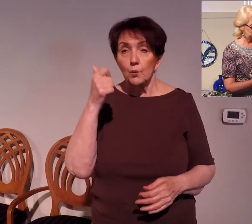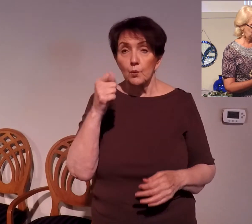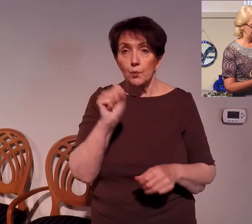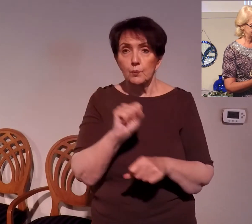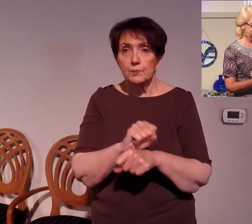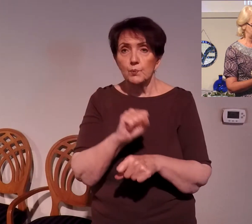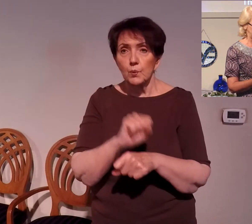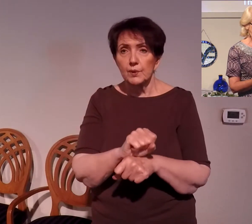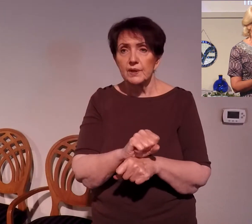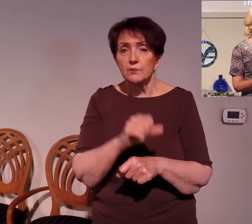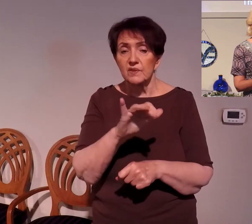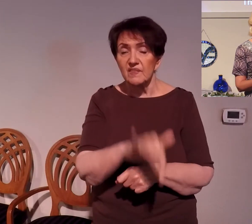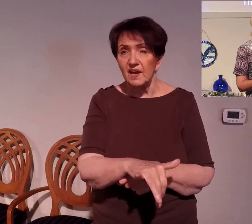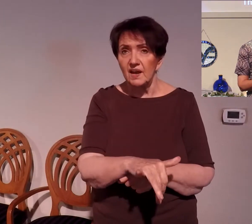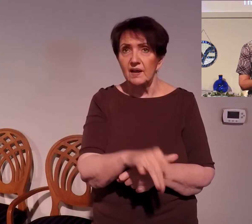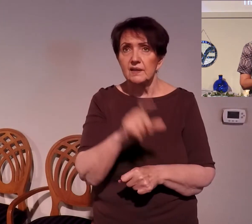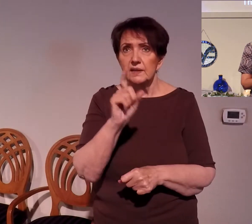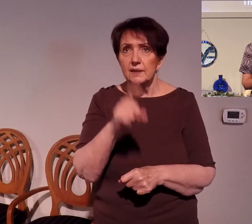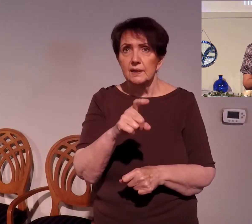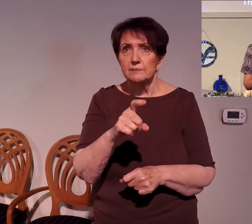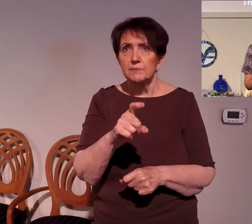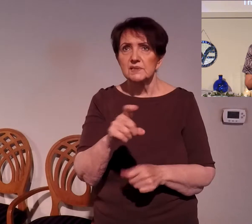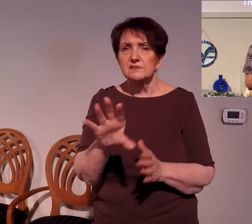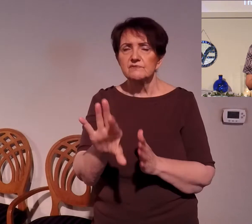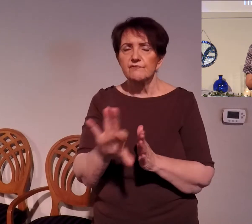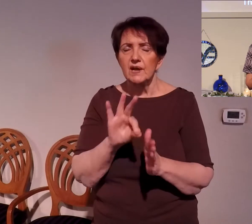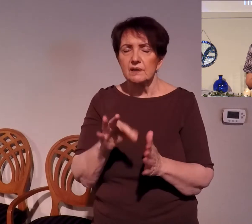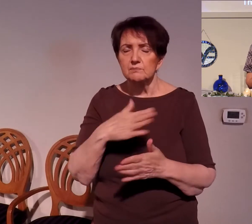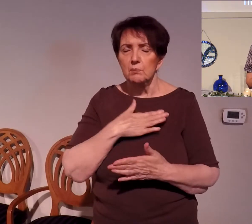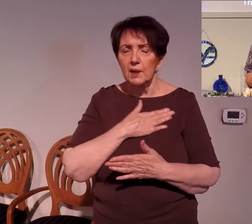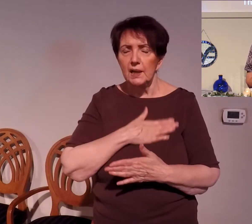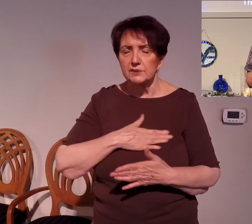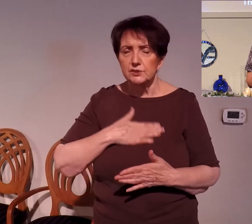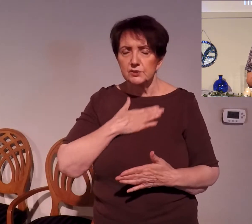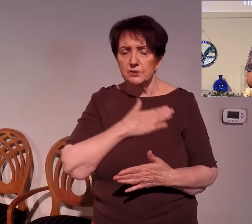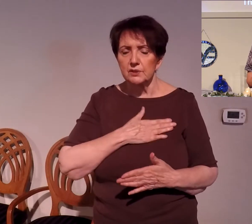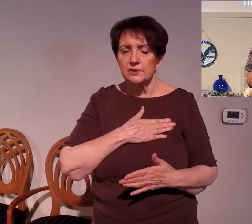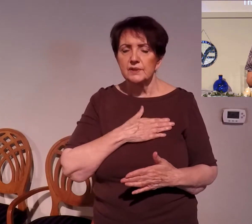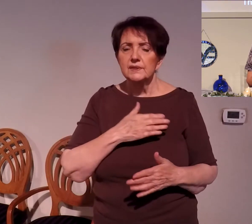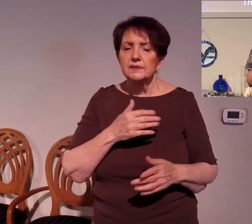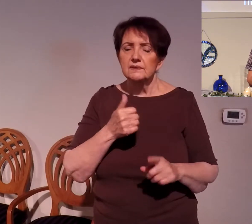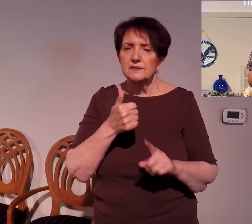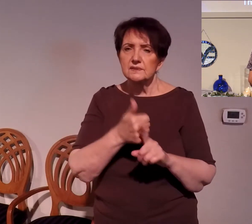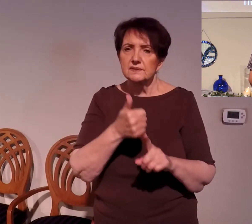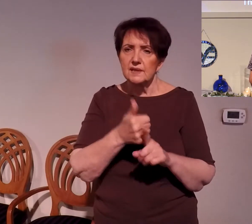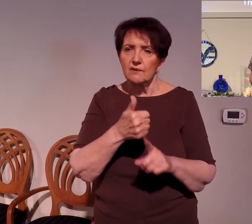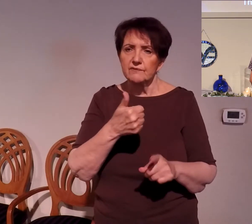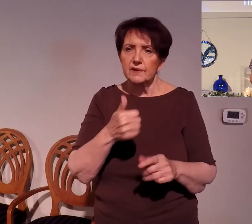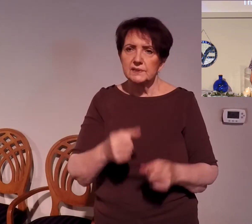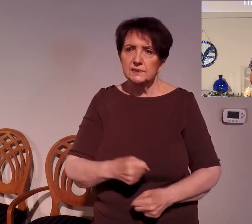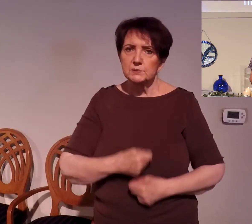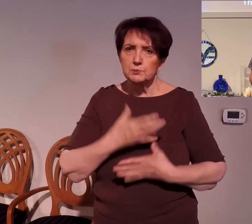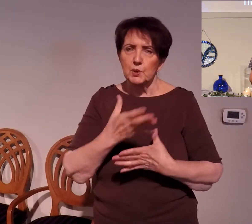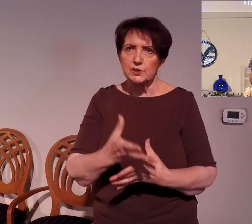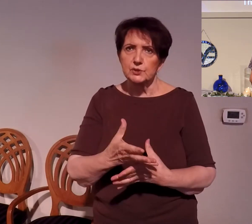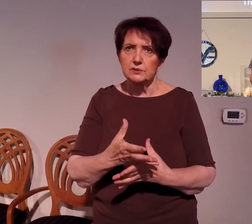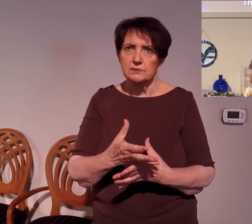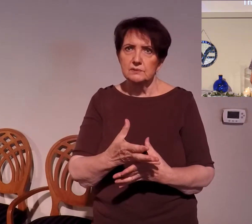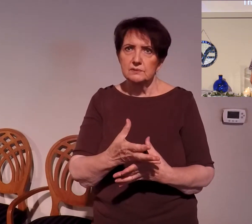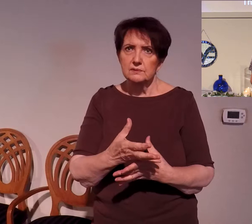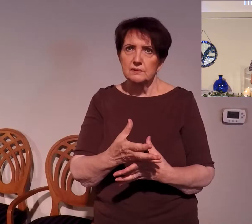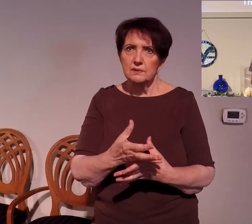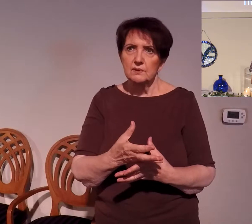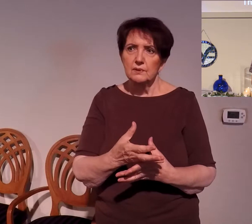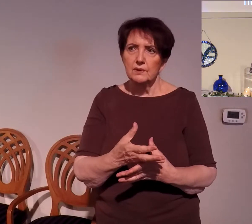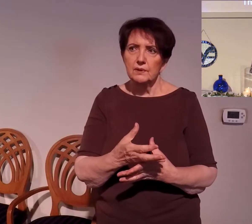do otherwise than find pleasure in the self-expression which its